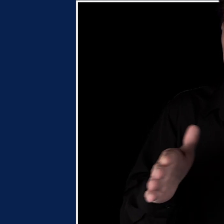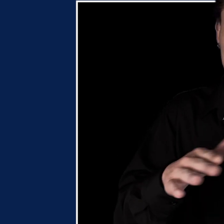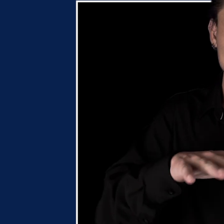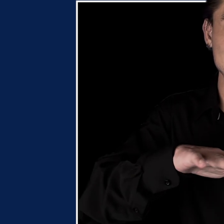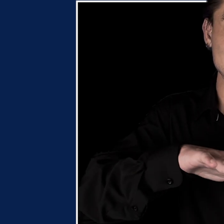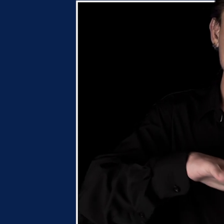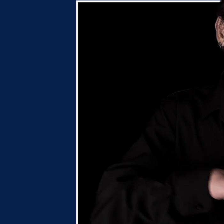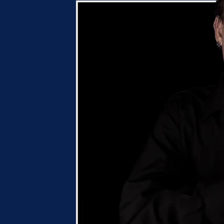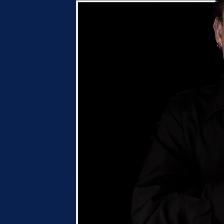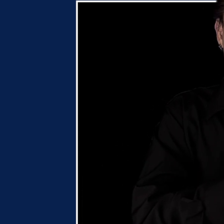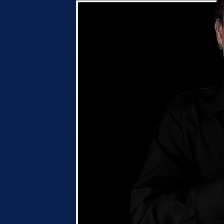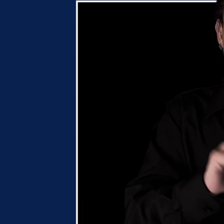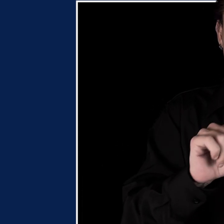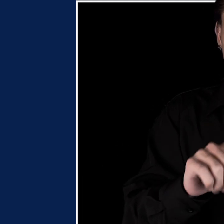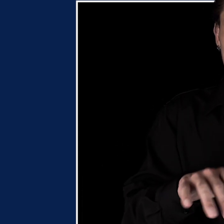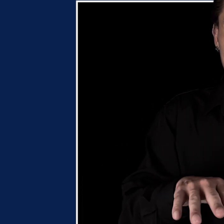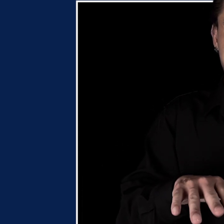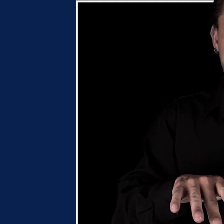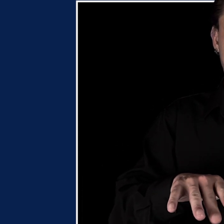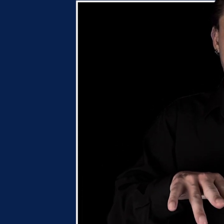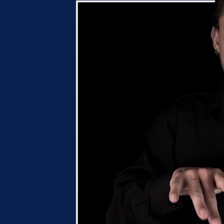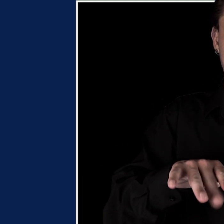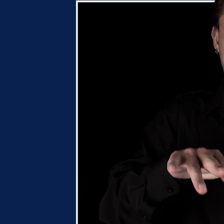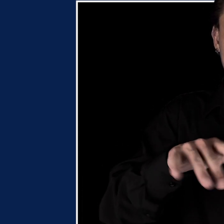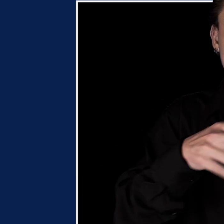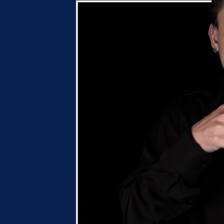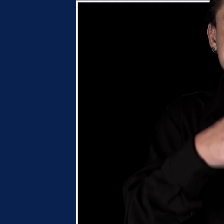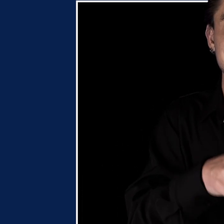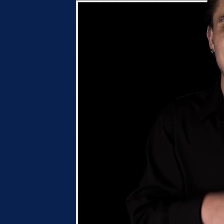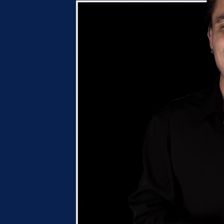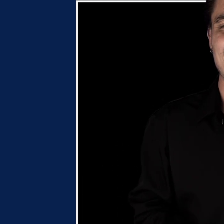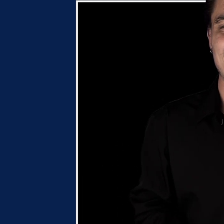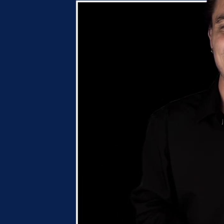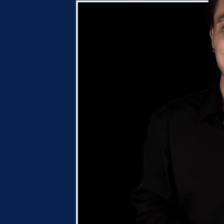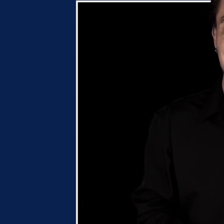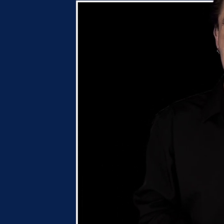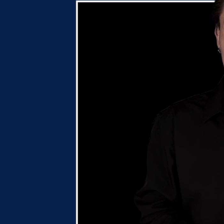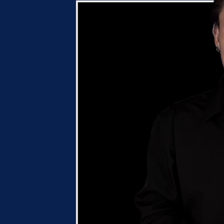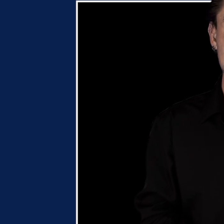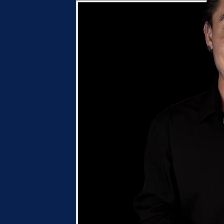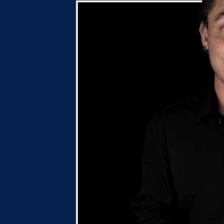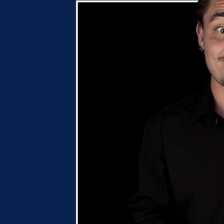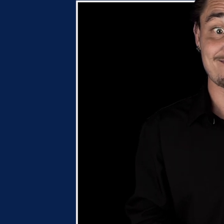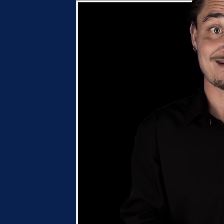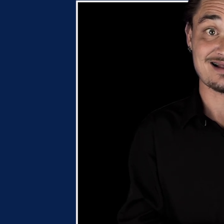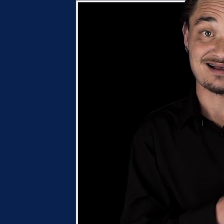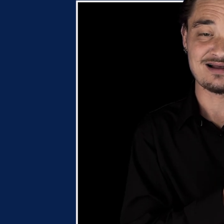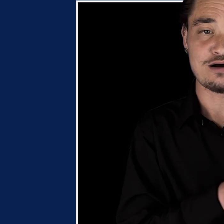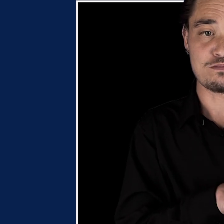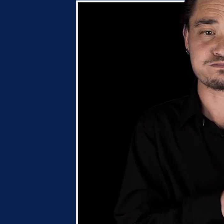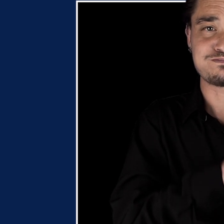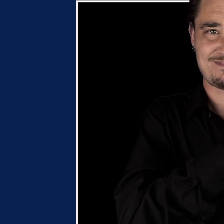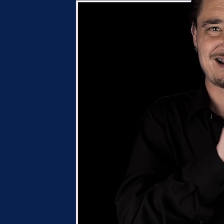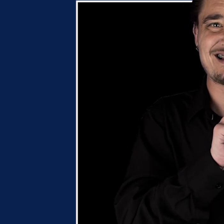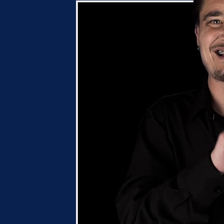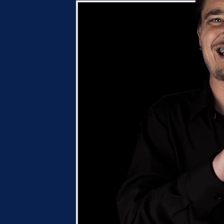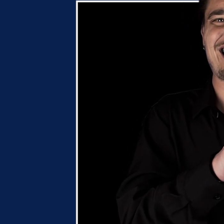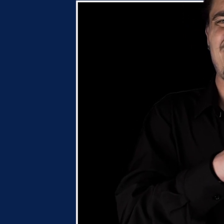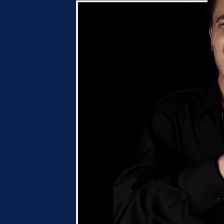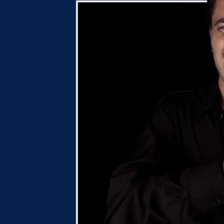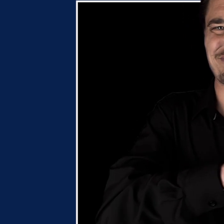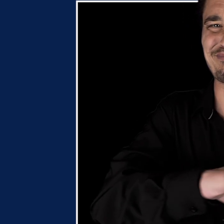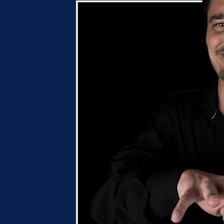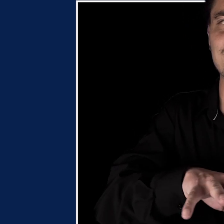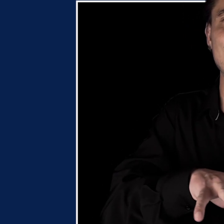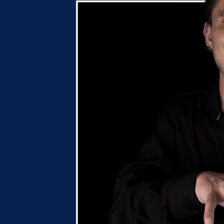can overflow, and this is called a flood. Floods can get into our wells and springs, making the water unsafe to